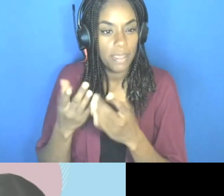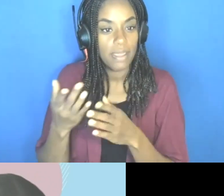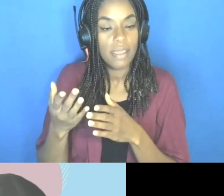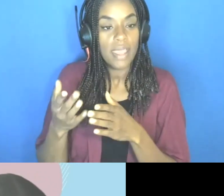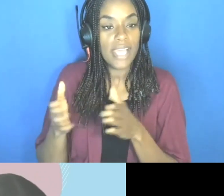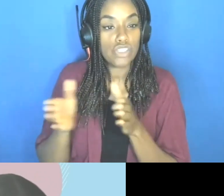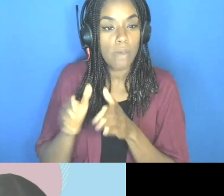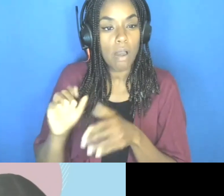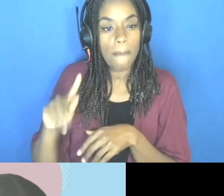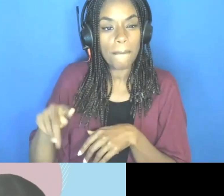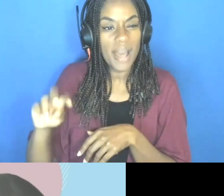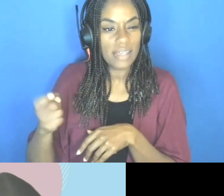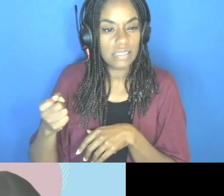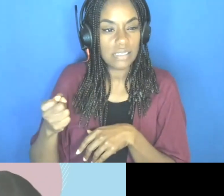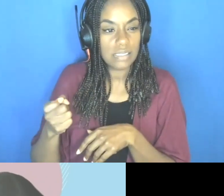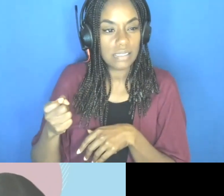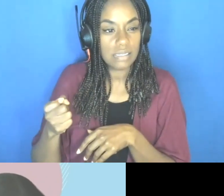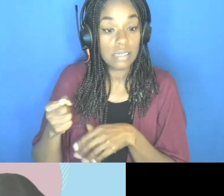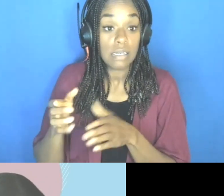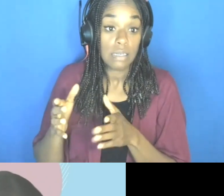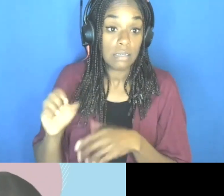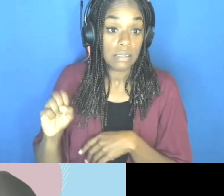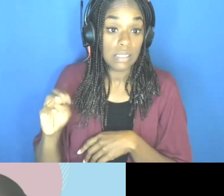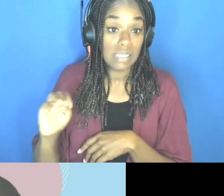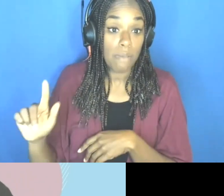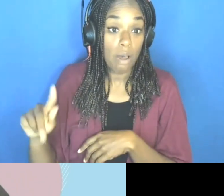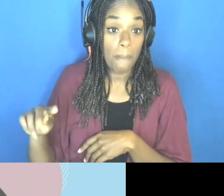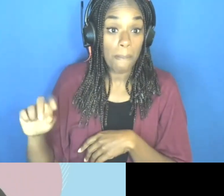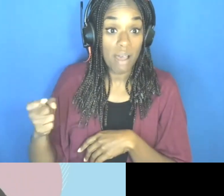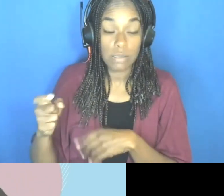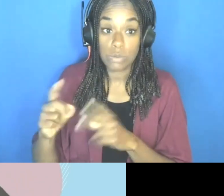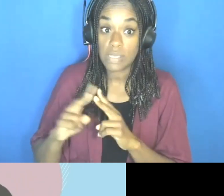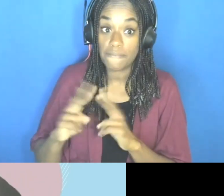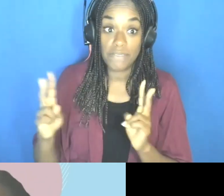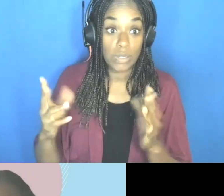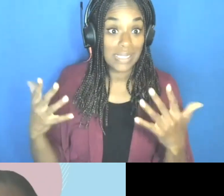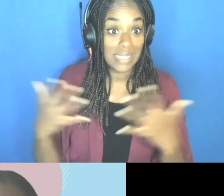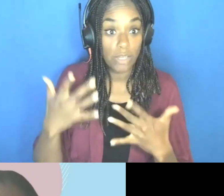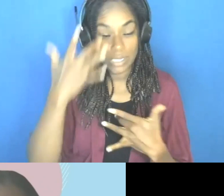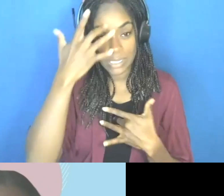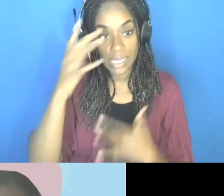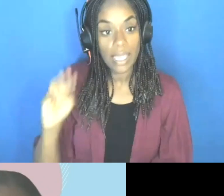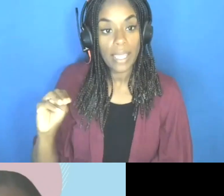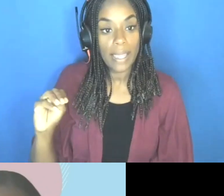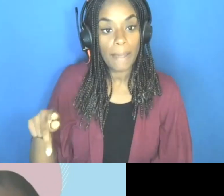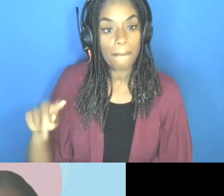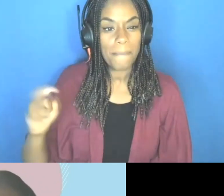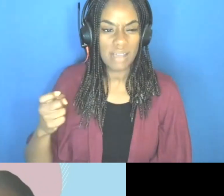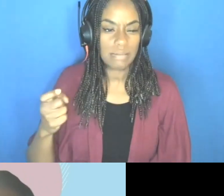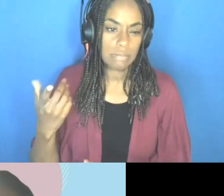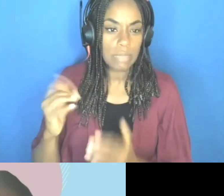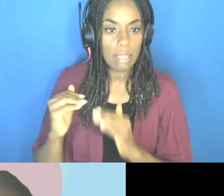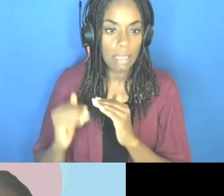much milder. Smallpox was a really scary disease, monkeypox much less so, but it